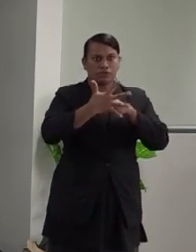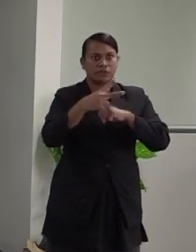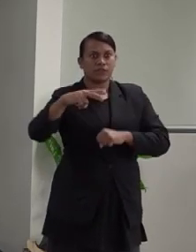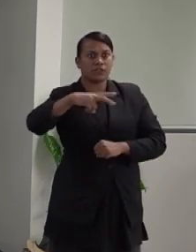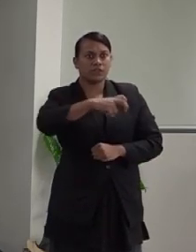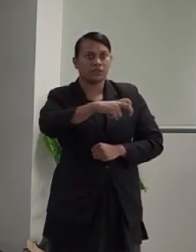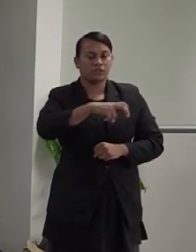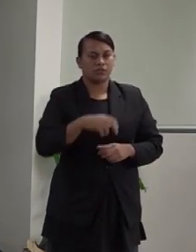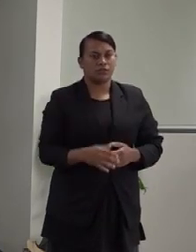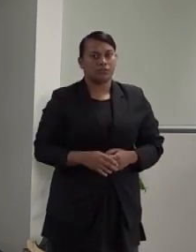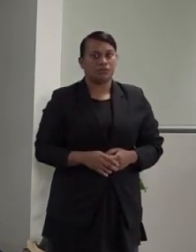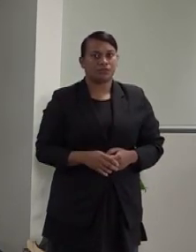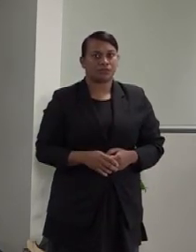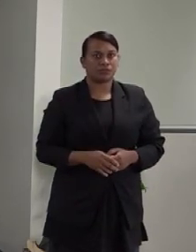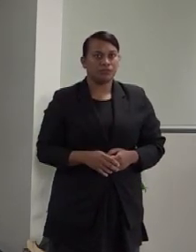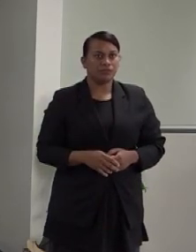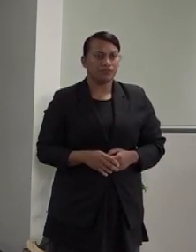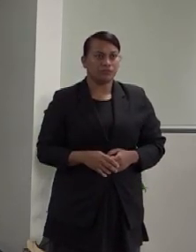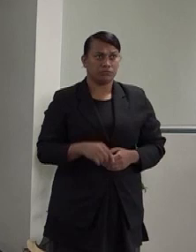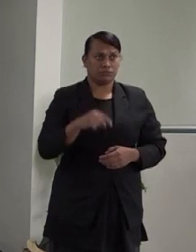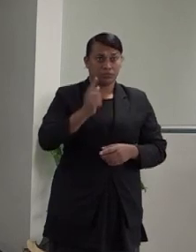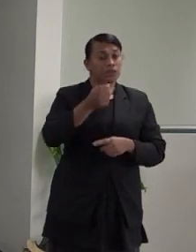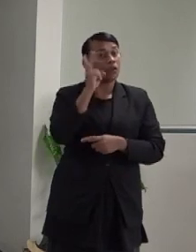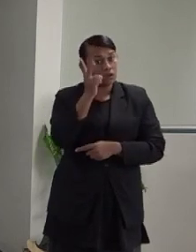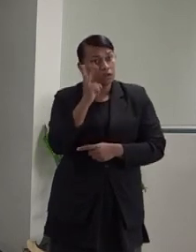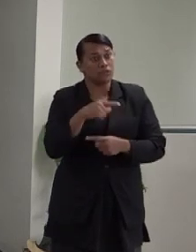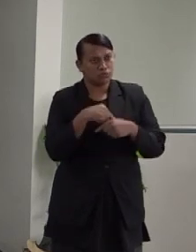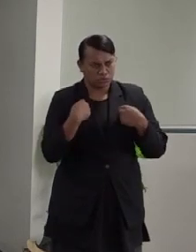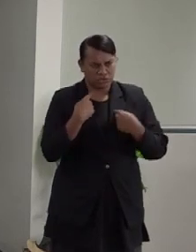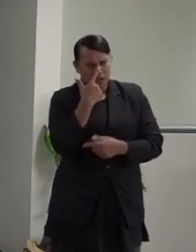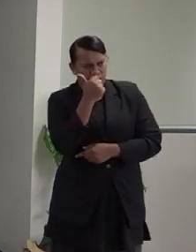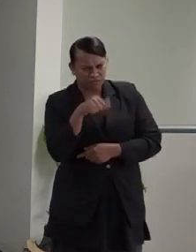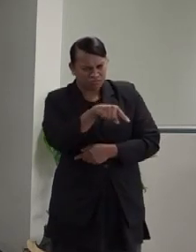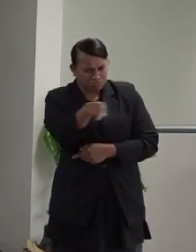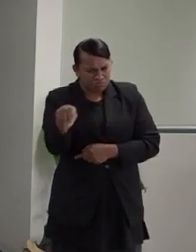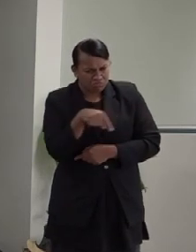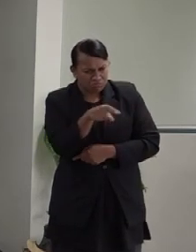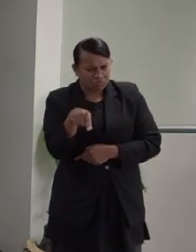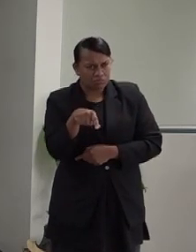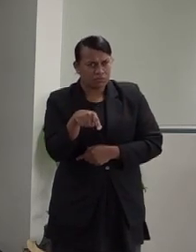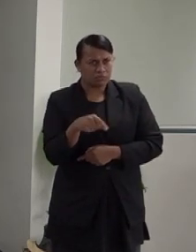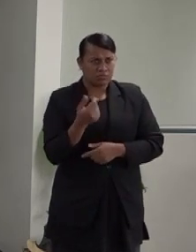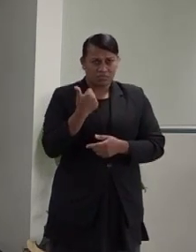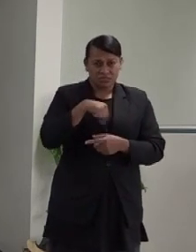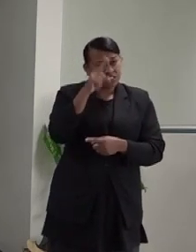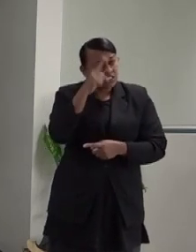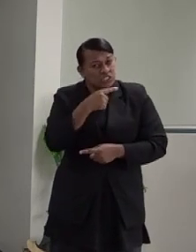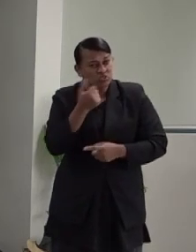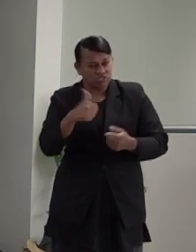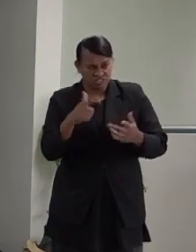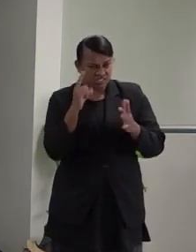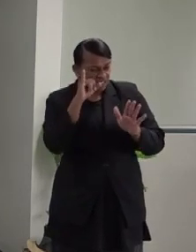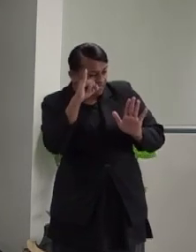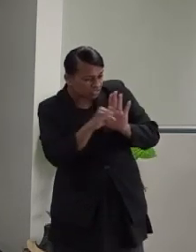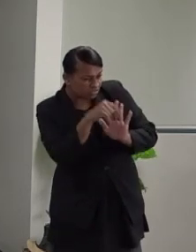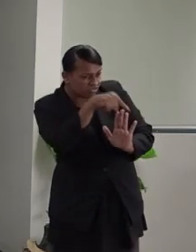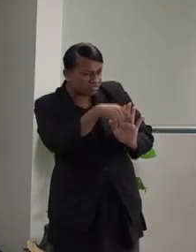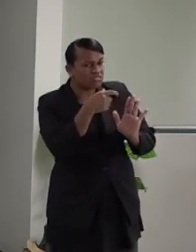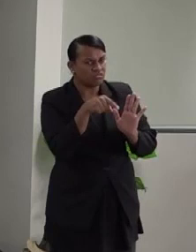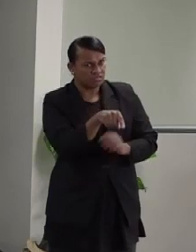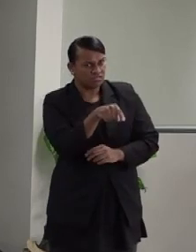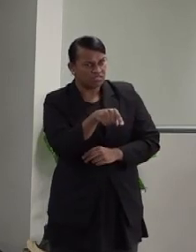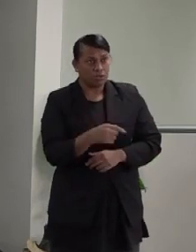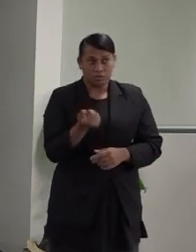Once again, we are lucky that this patient was in quarantine when her symptoms first developed. She shares